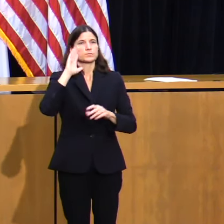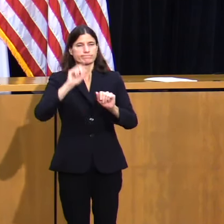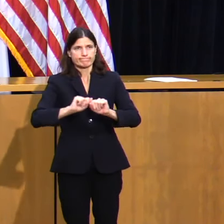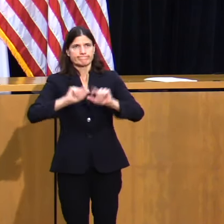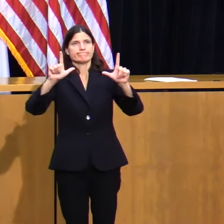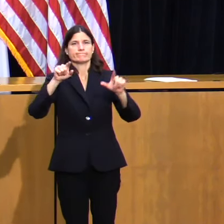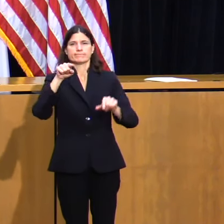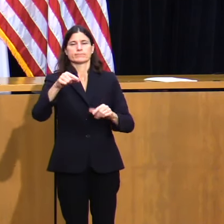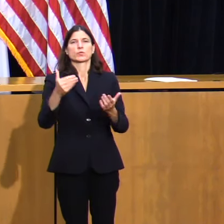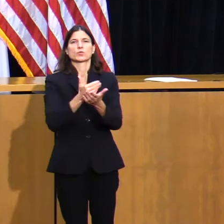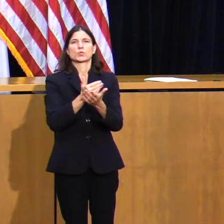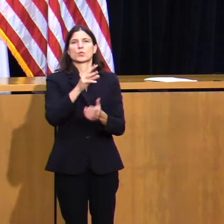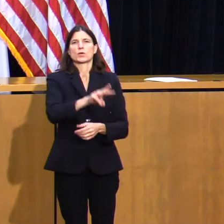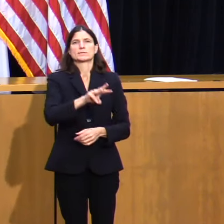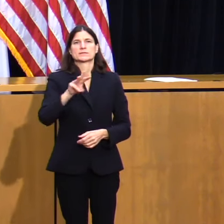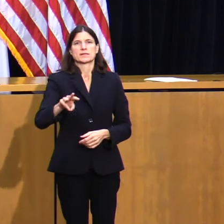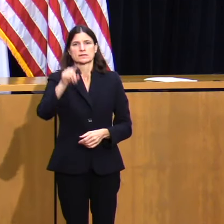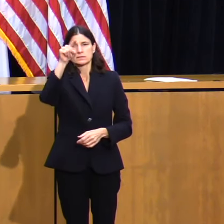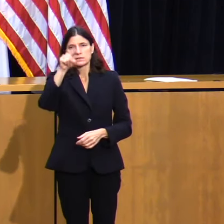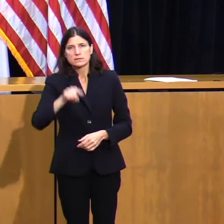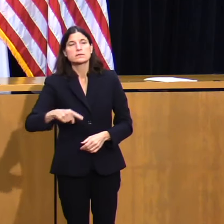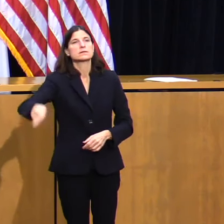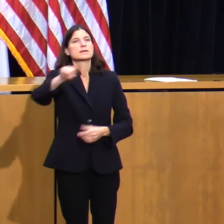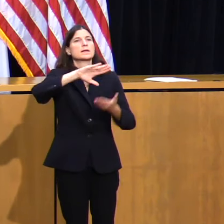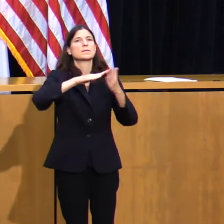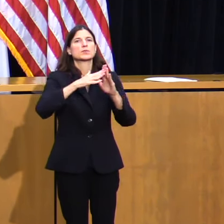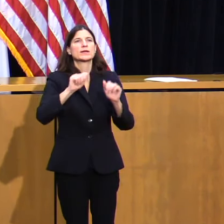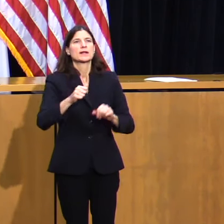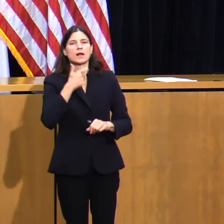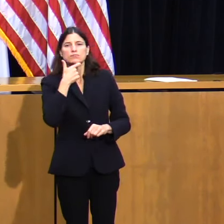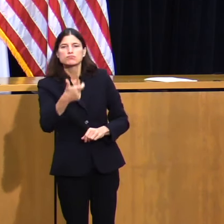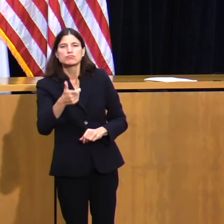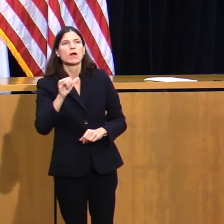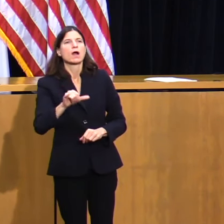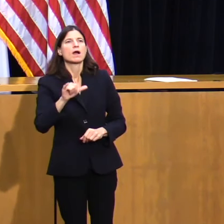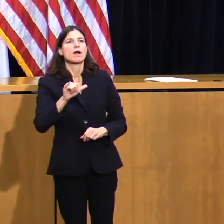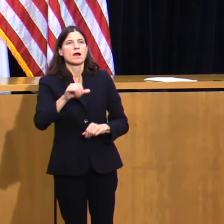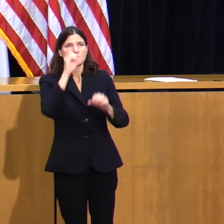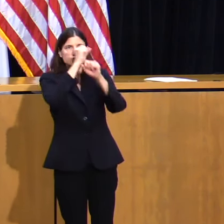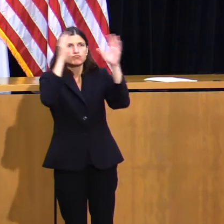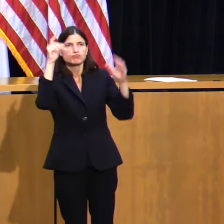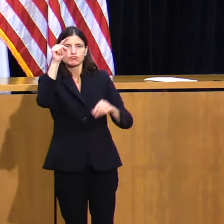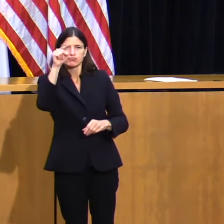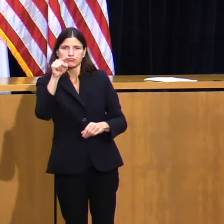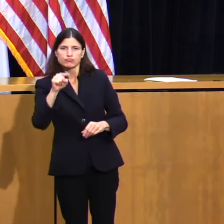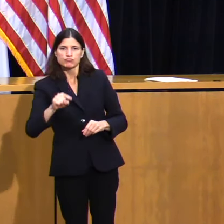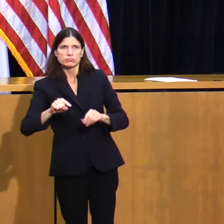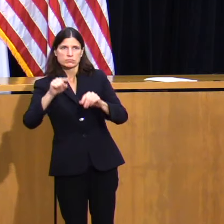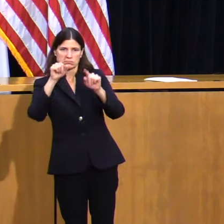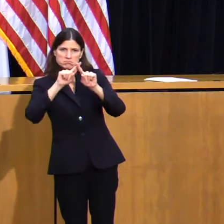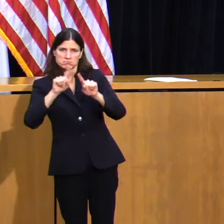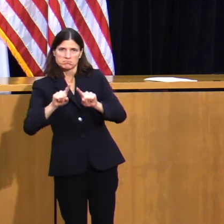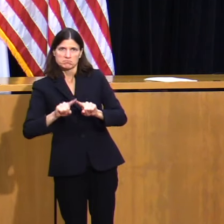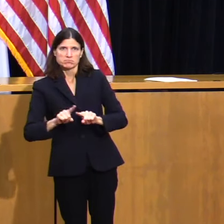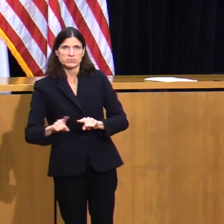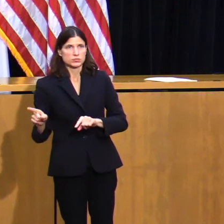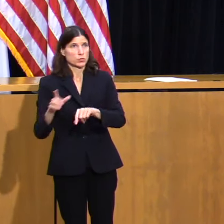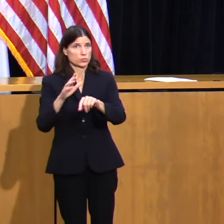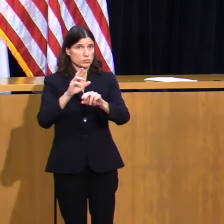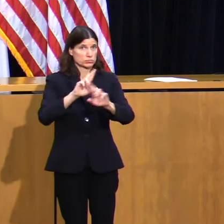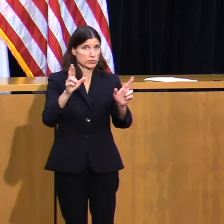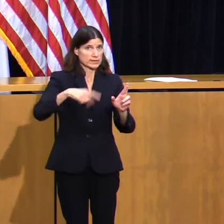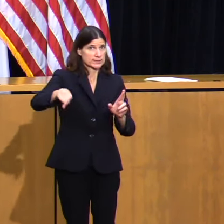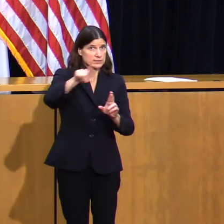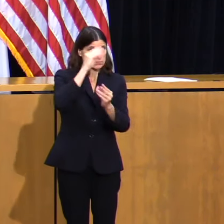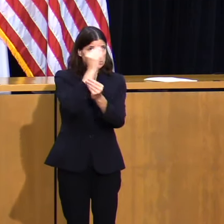volumes and results will be appropriately assigned to the respective test dates, as usual. Throughout the weekend, all of the existing data in